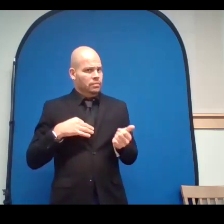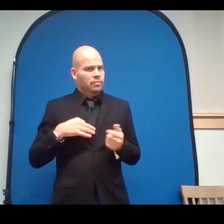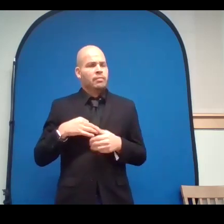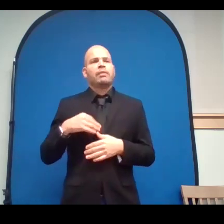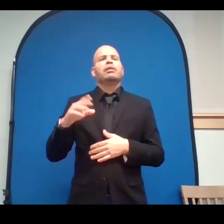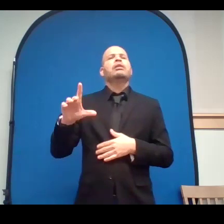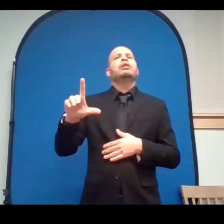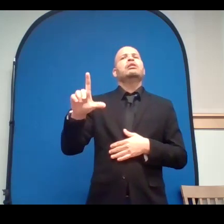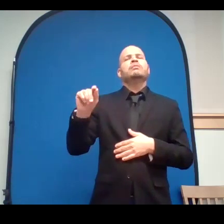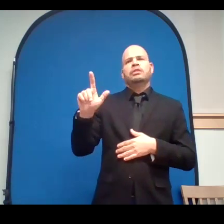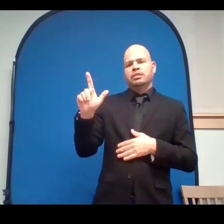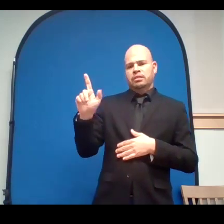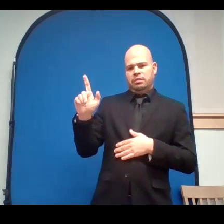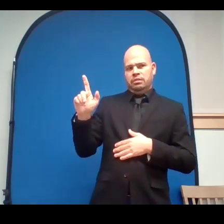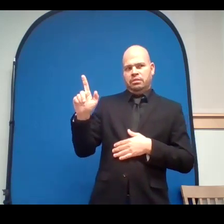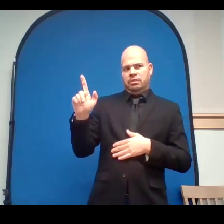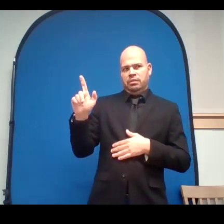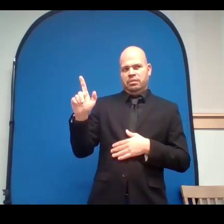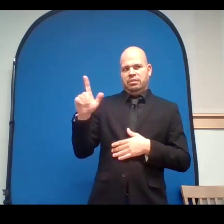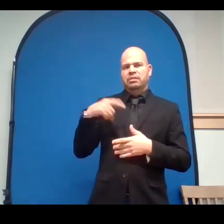2021. So, I became a,